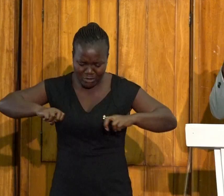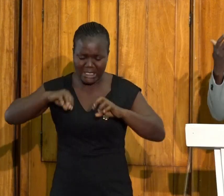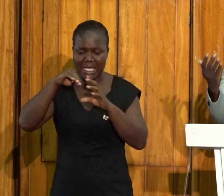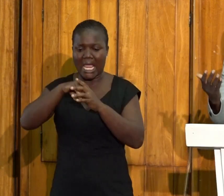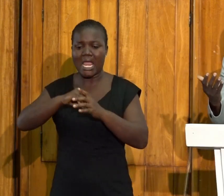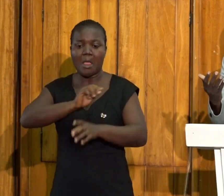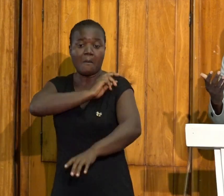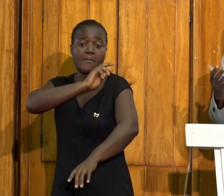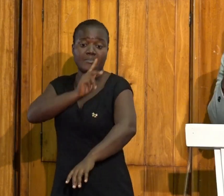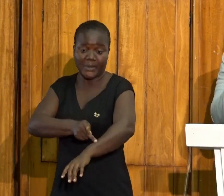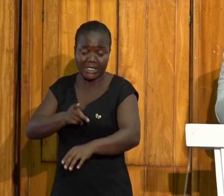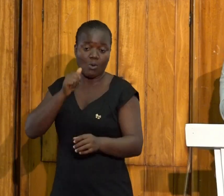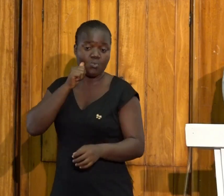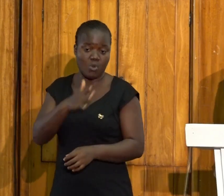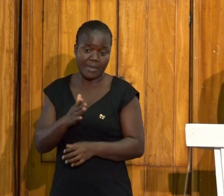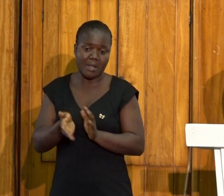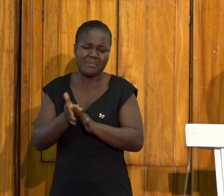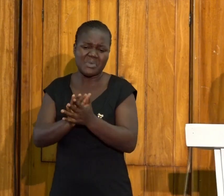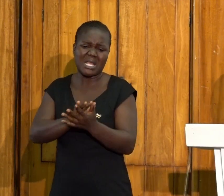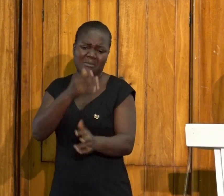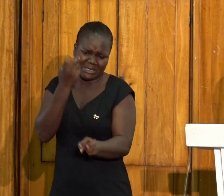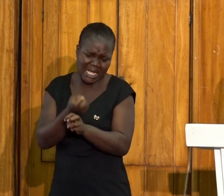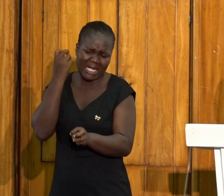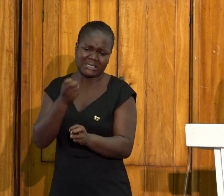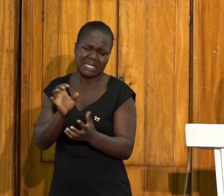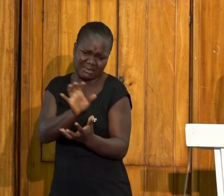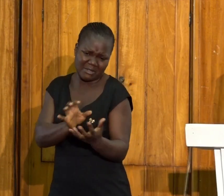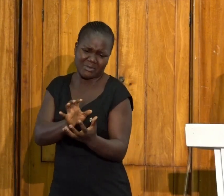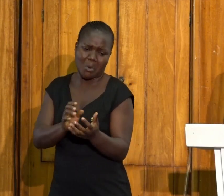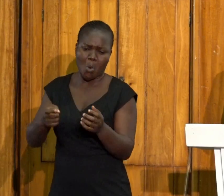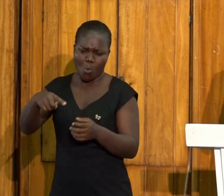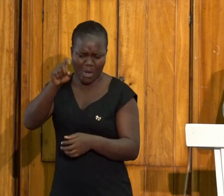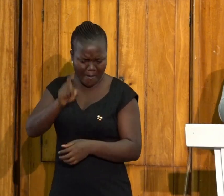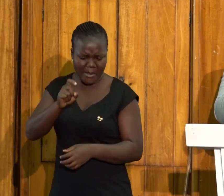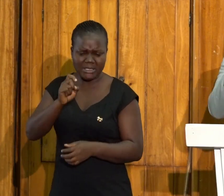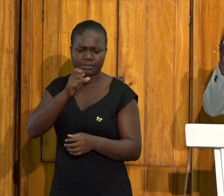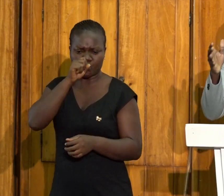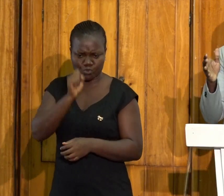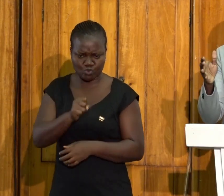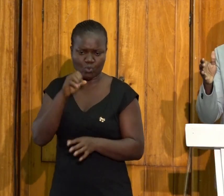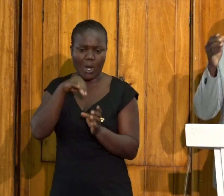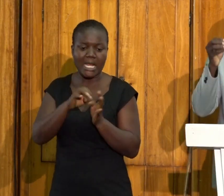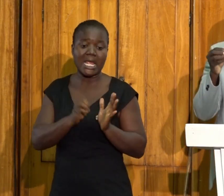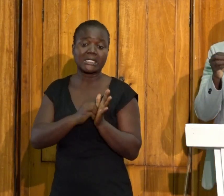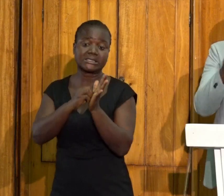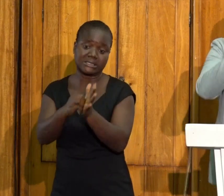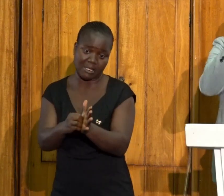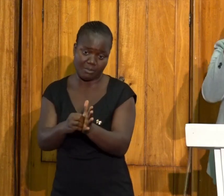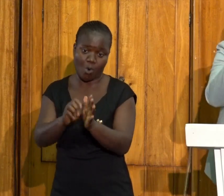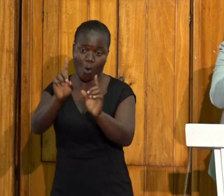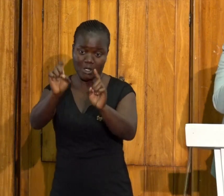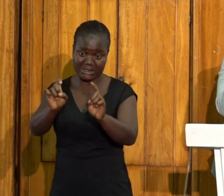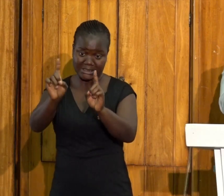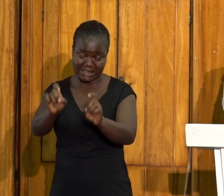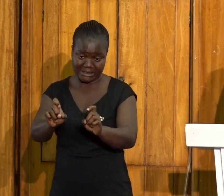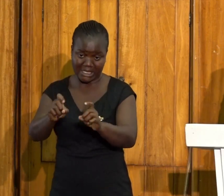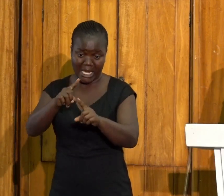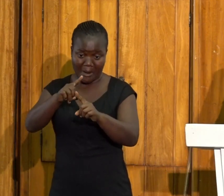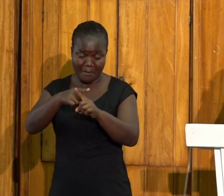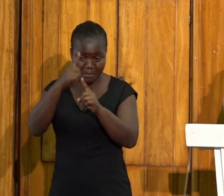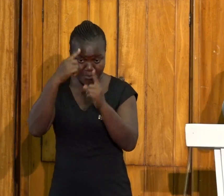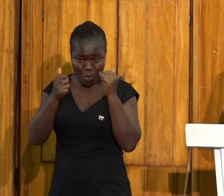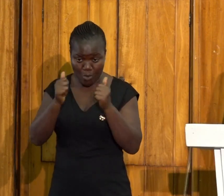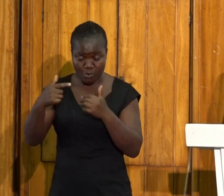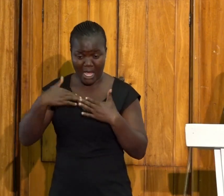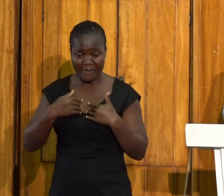women quite complicated, because you have to be sure of the sample size that you are looking at because of the different background rates and